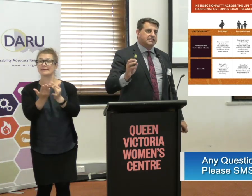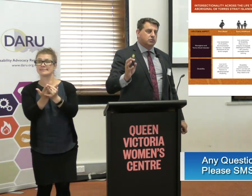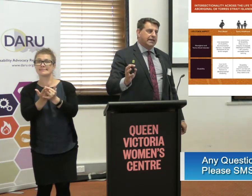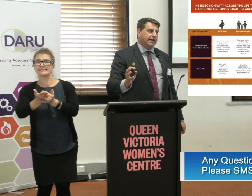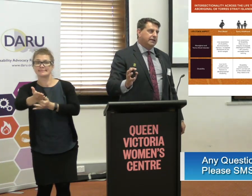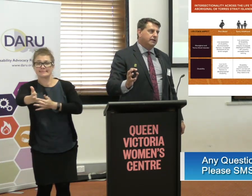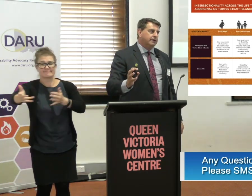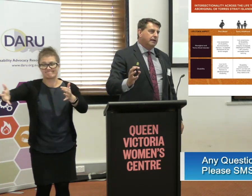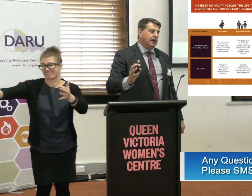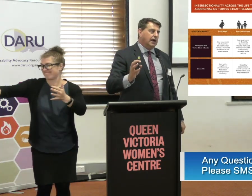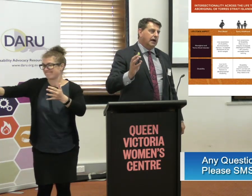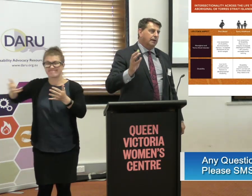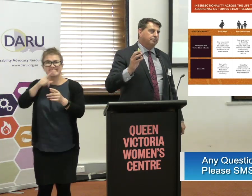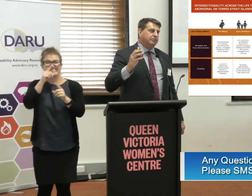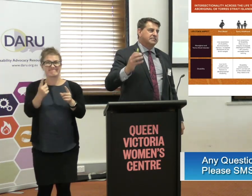this is where